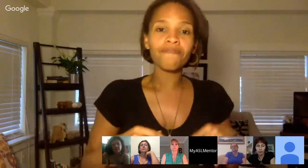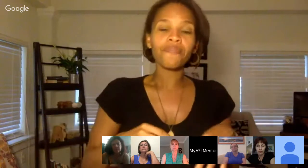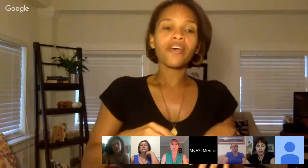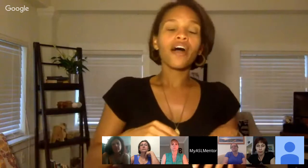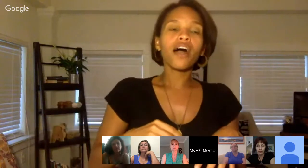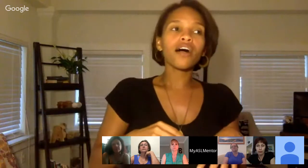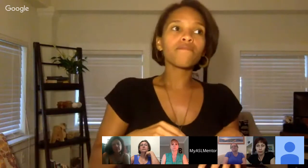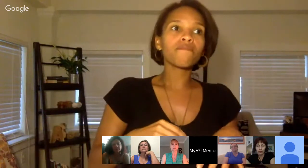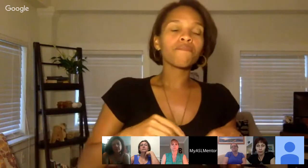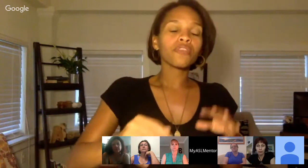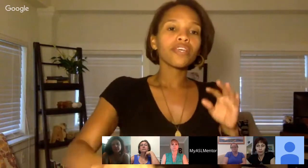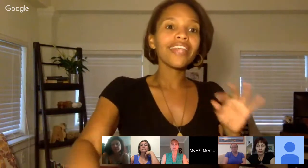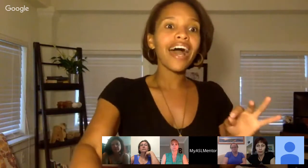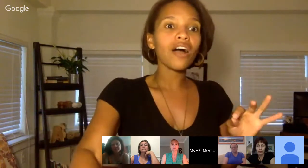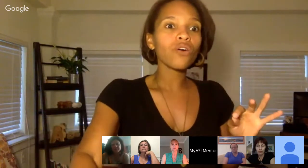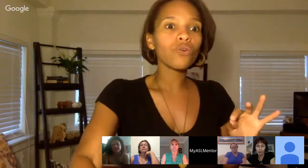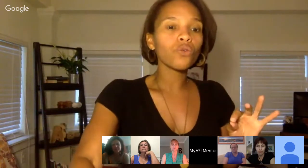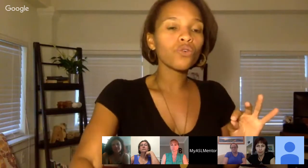reason.